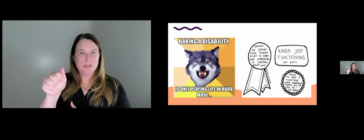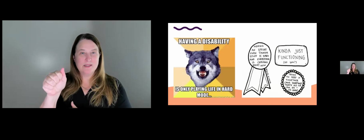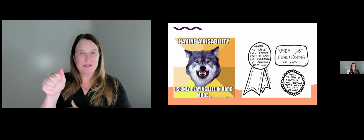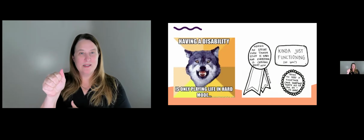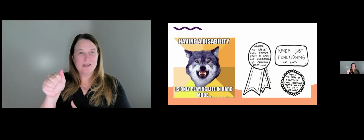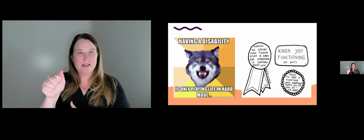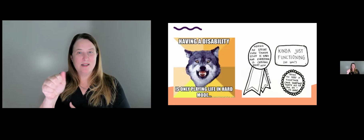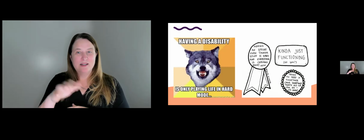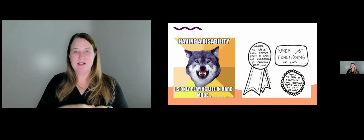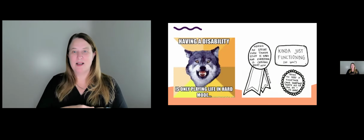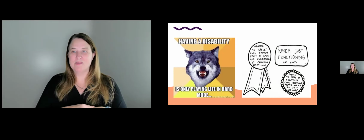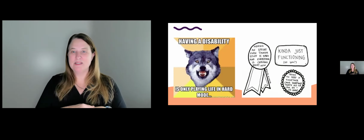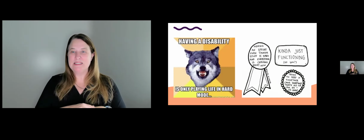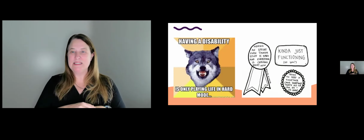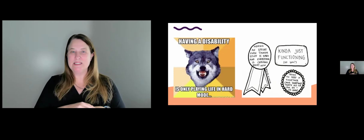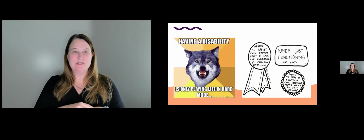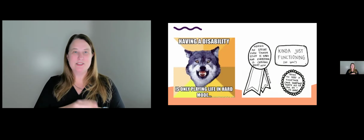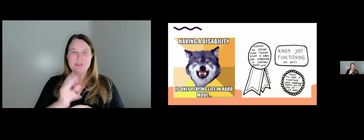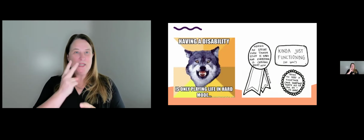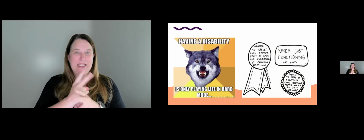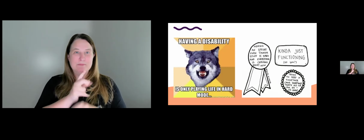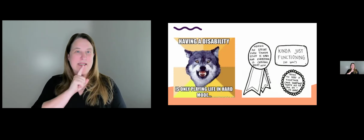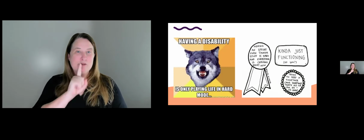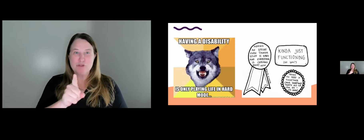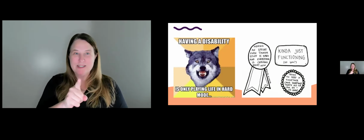It comments on everyday life with a disability.